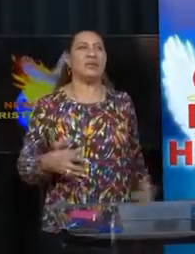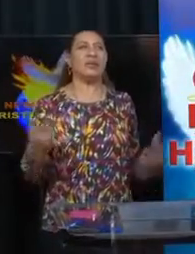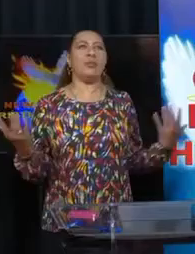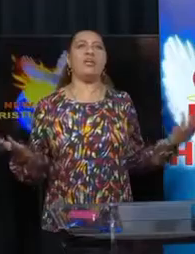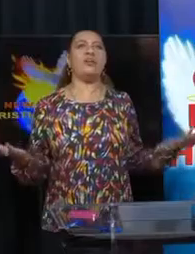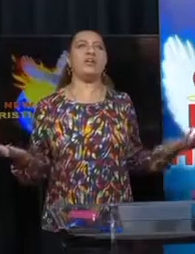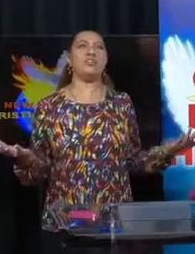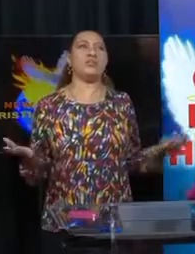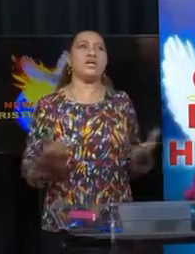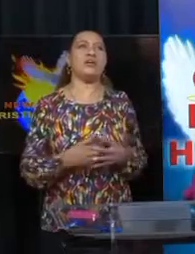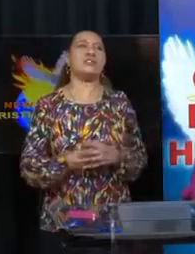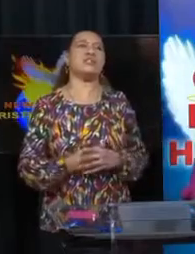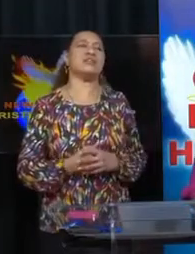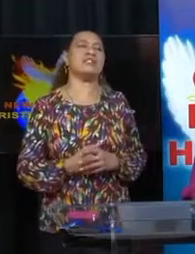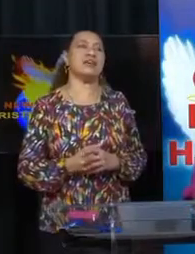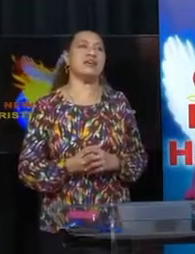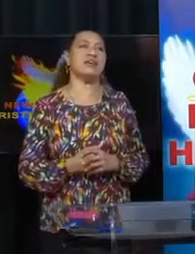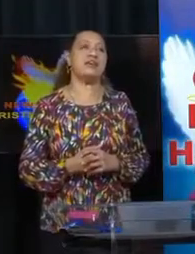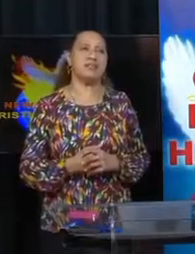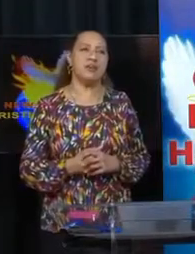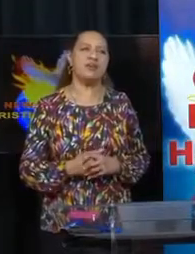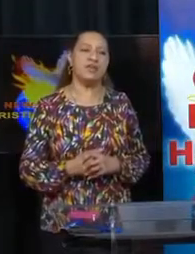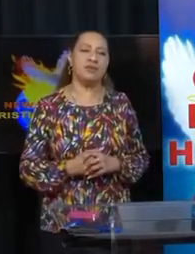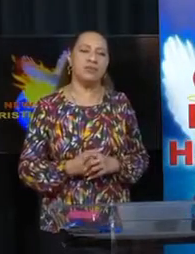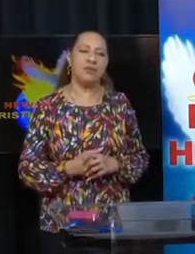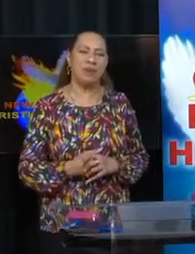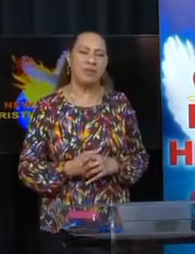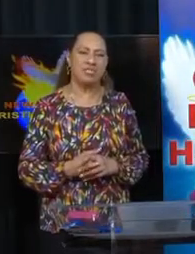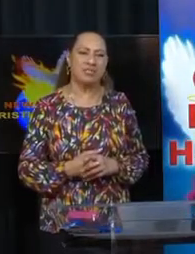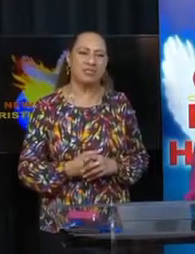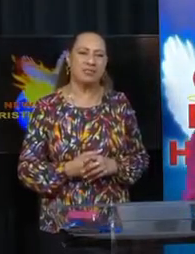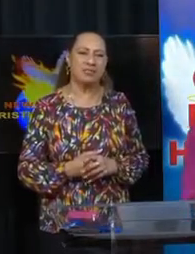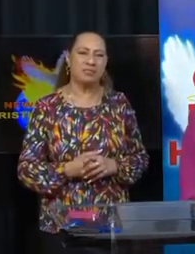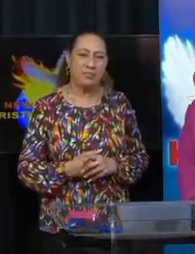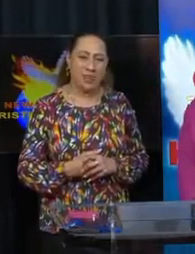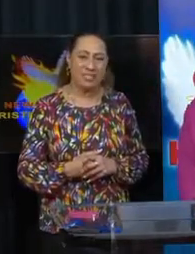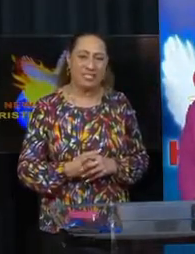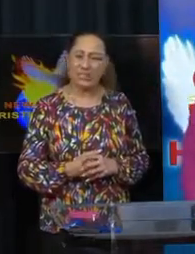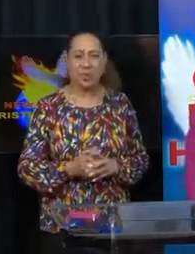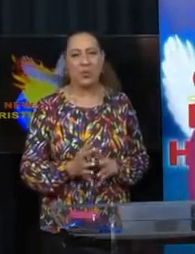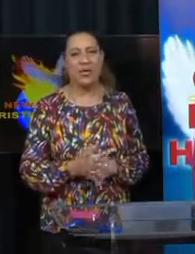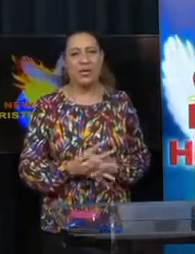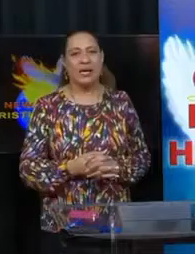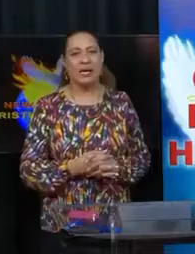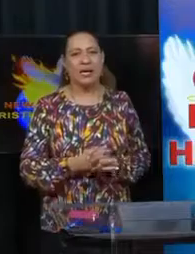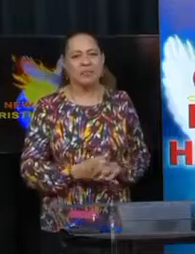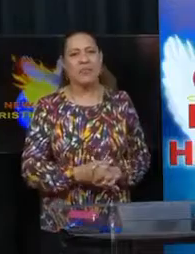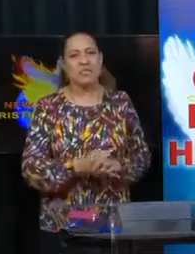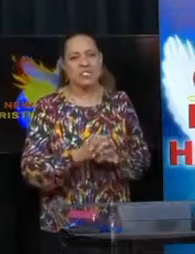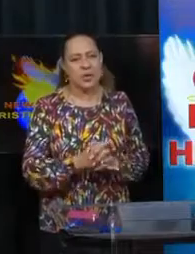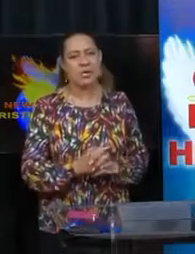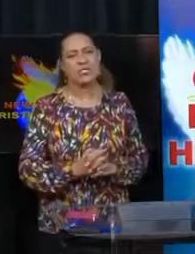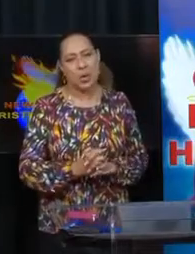we're not we're not saying that every every me a marriage is perfect. No Every marriage has got its own